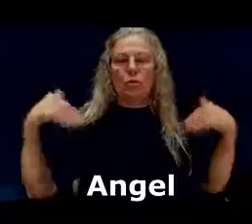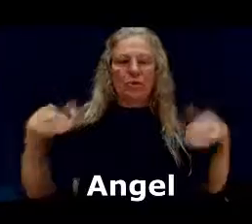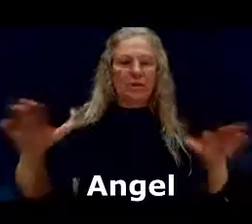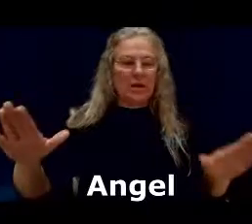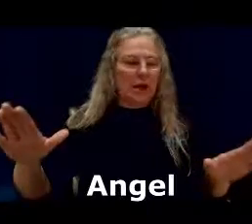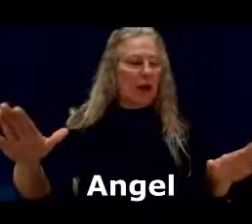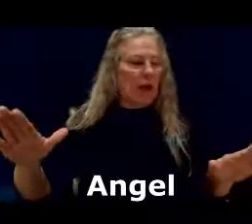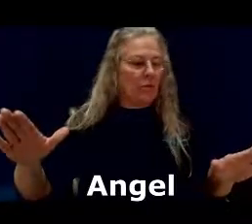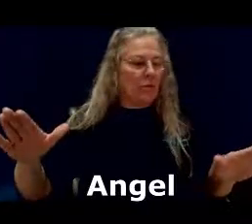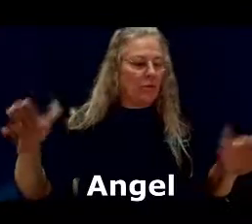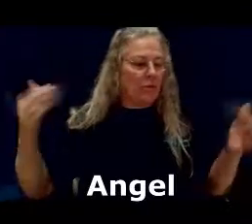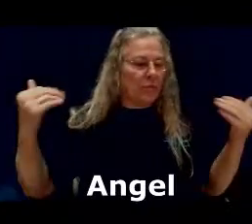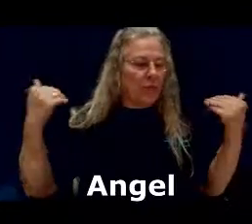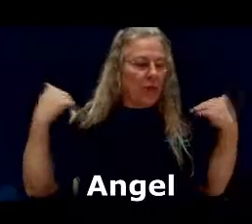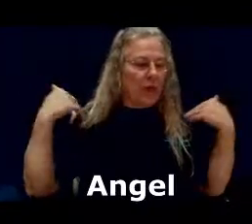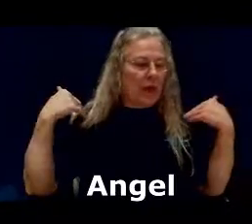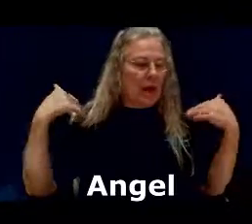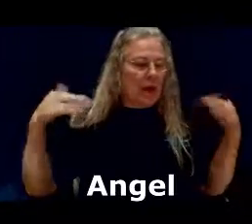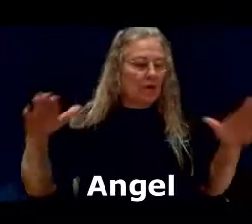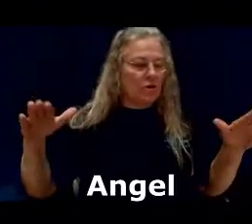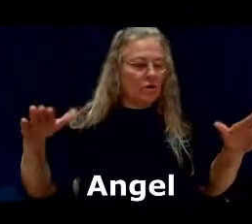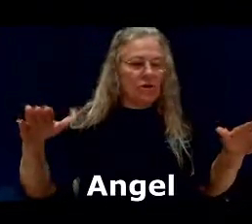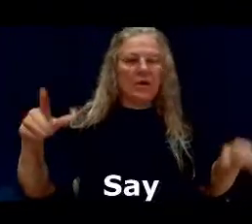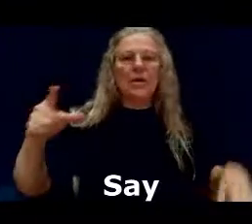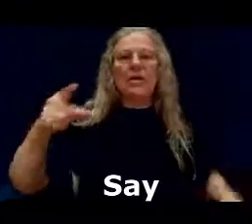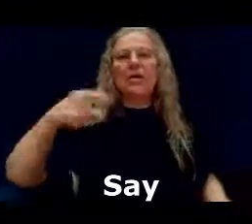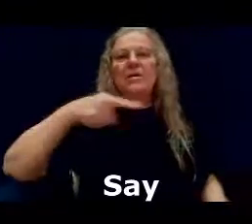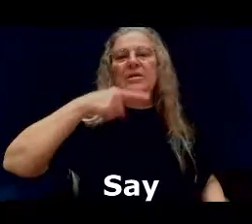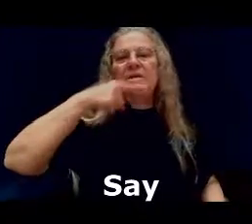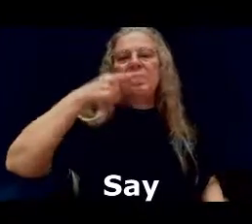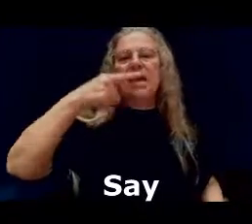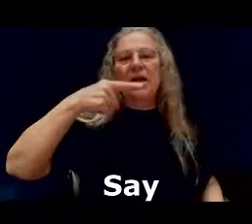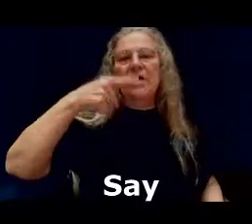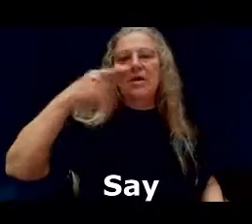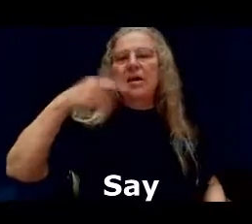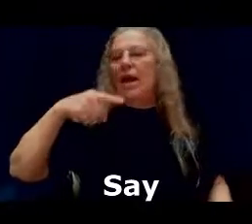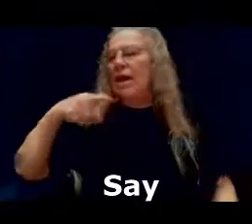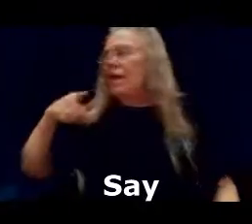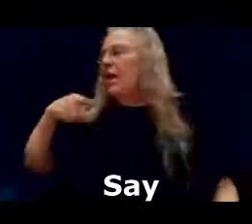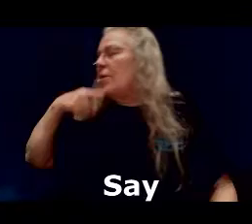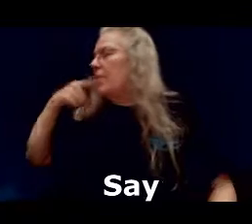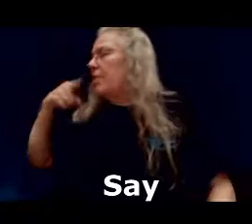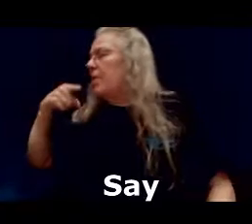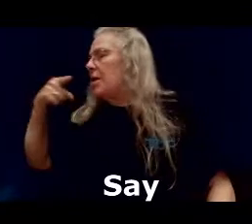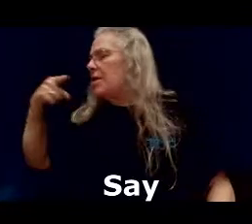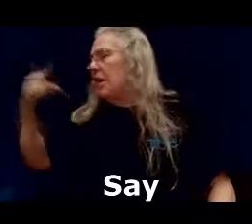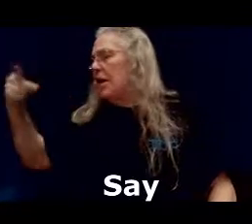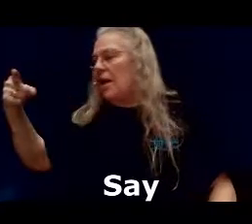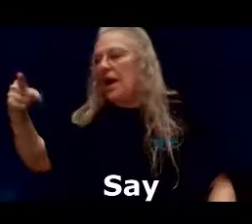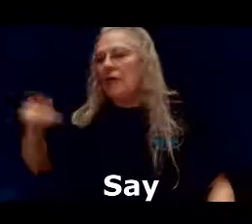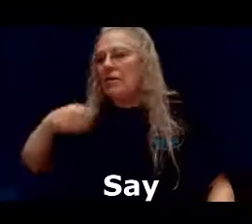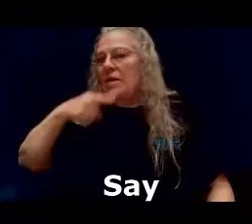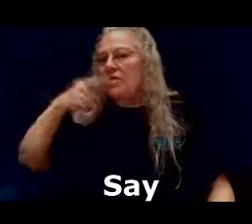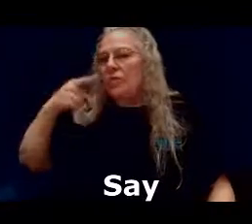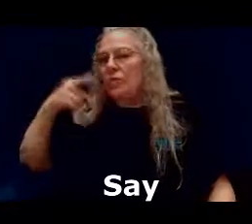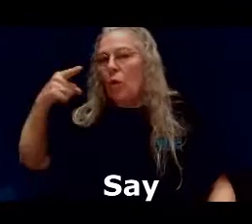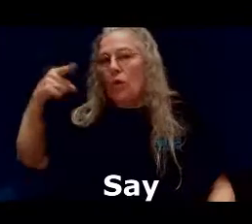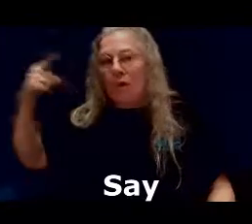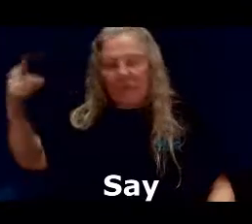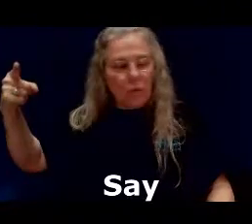shoulders out. Angels. Said. And again, take it out. It's a rolling of the